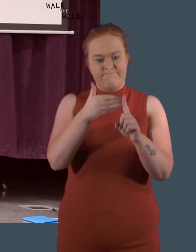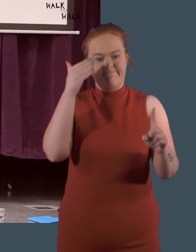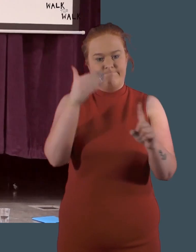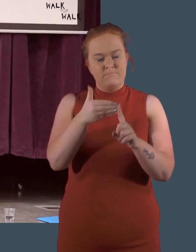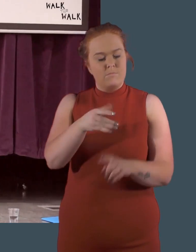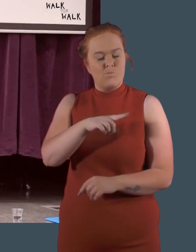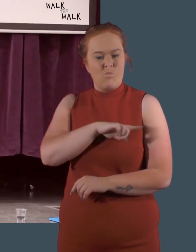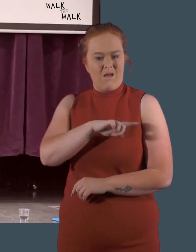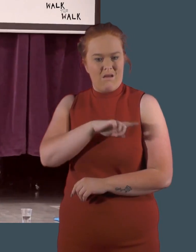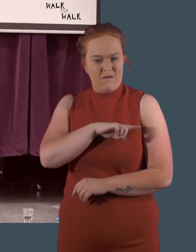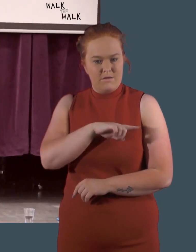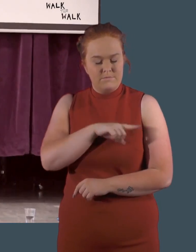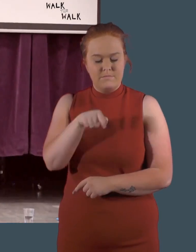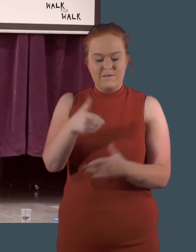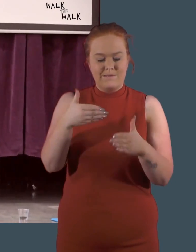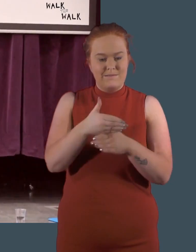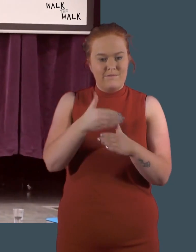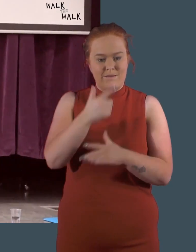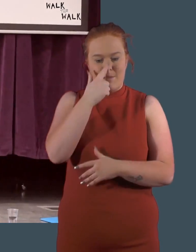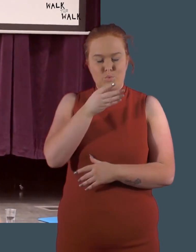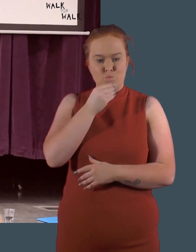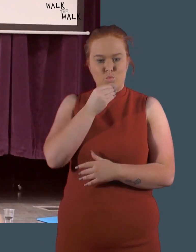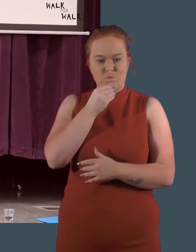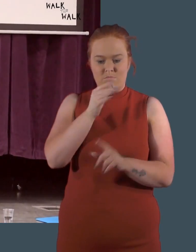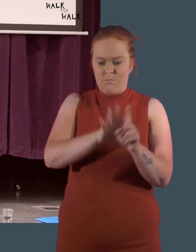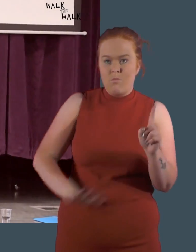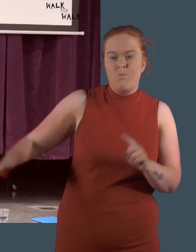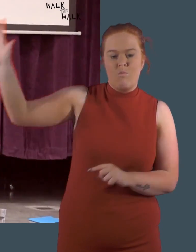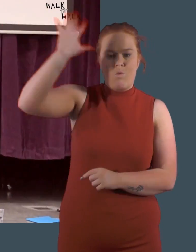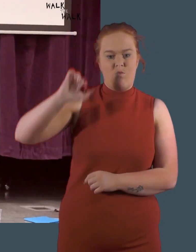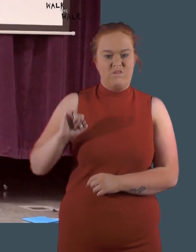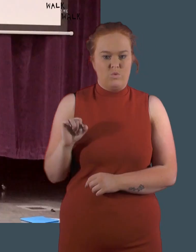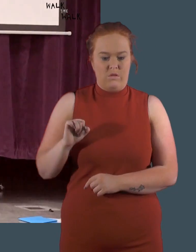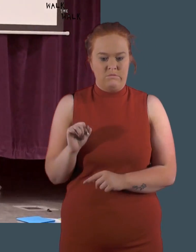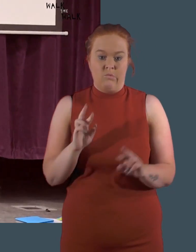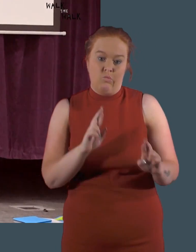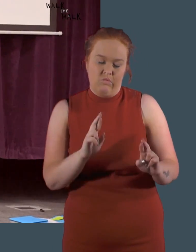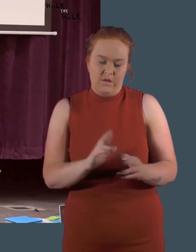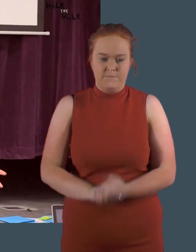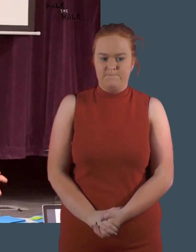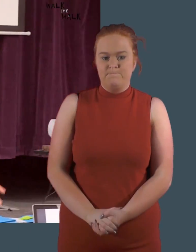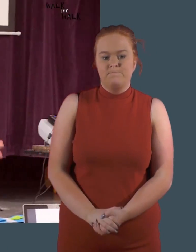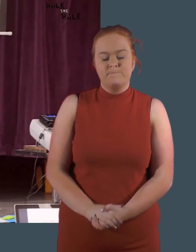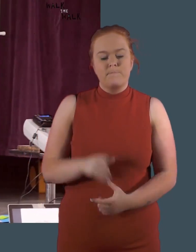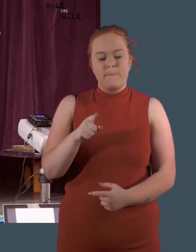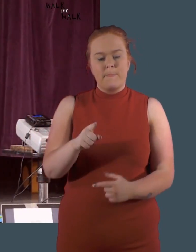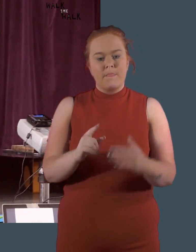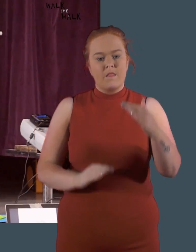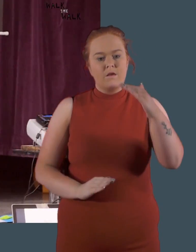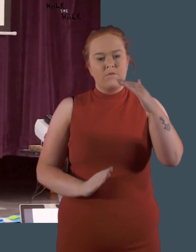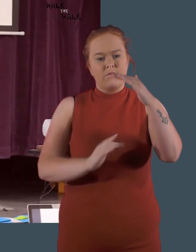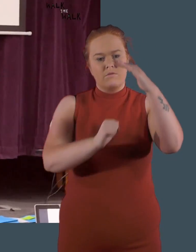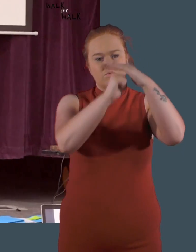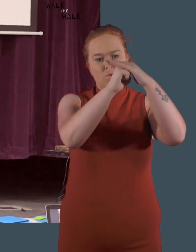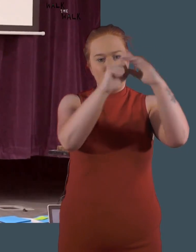useful snapshot of the extent to which your learners are aware of sectarianism. And this takes it to a new level because it gives you